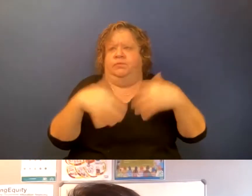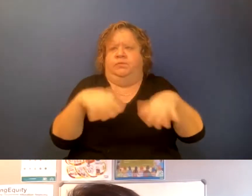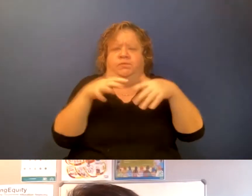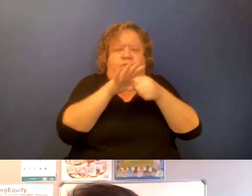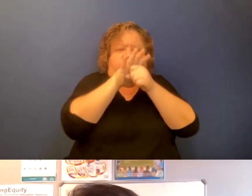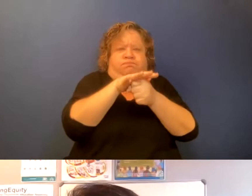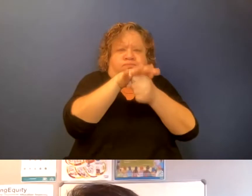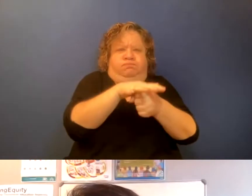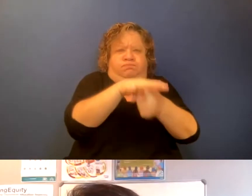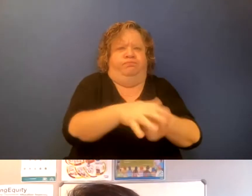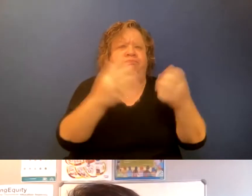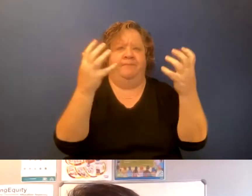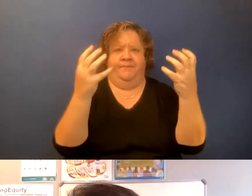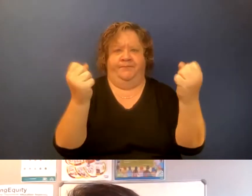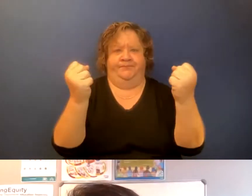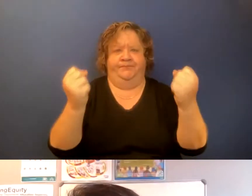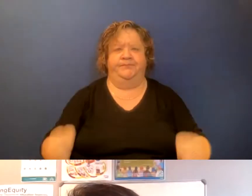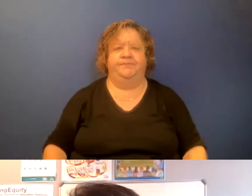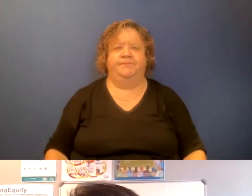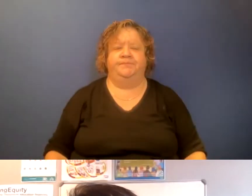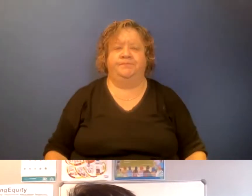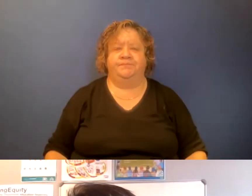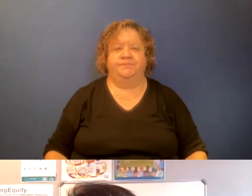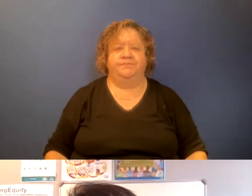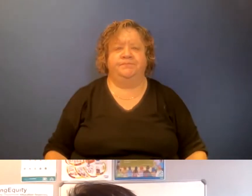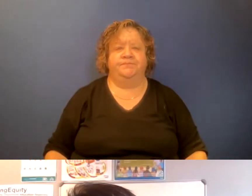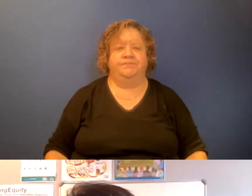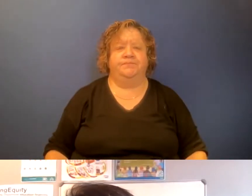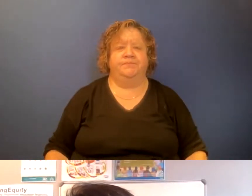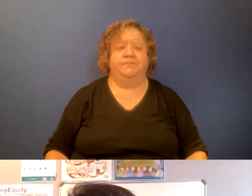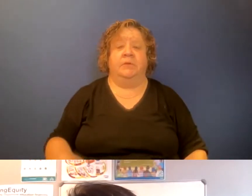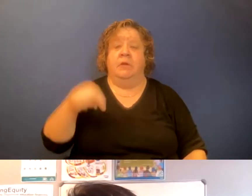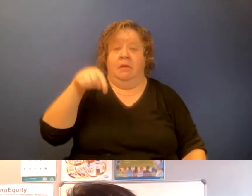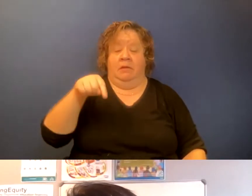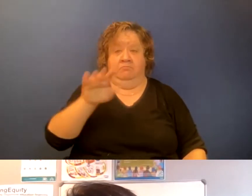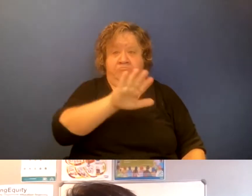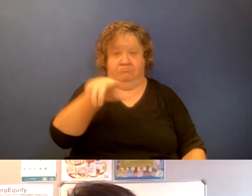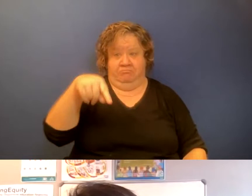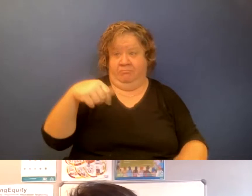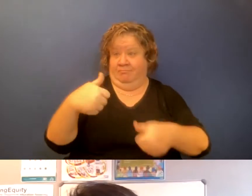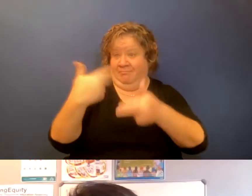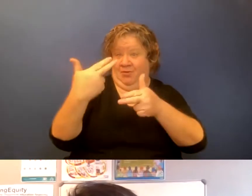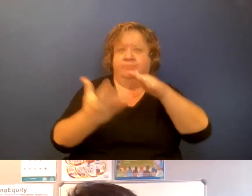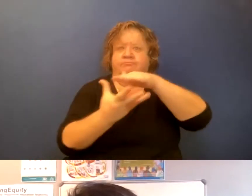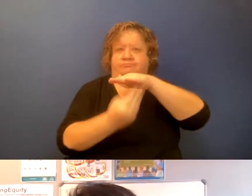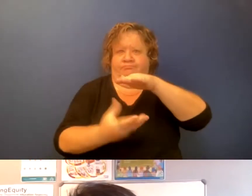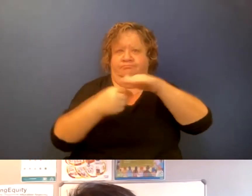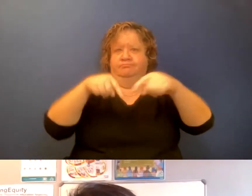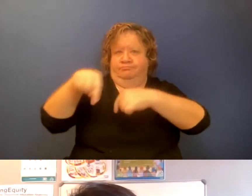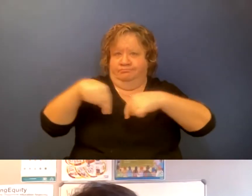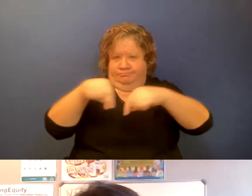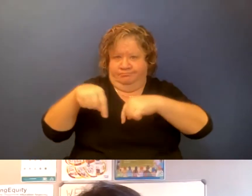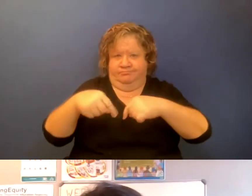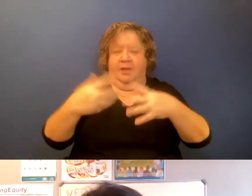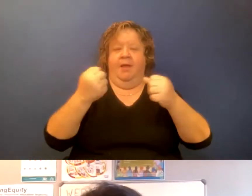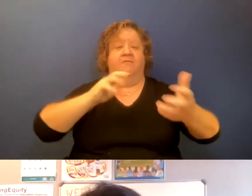interpretation and the real-time captions. You will see it on your screen in English, and we will also going to post the link